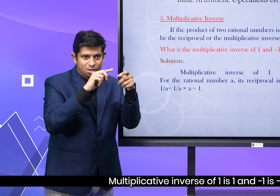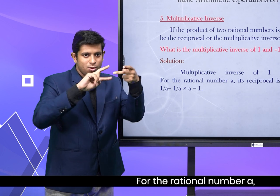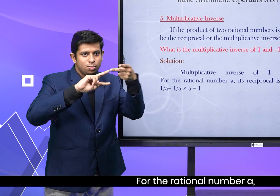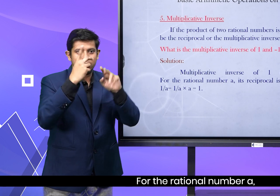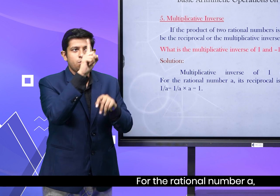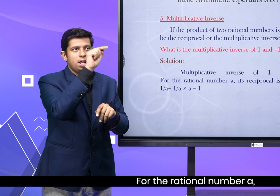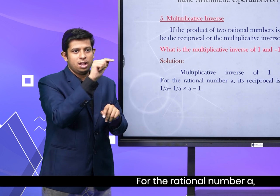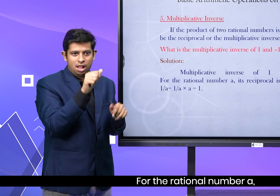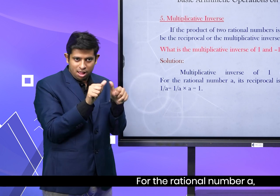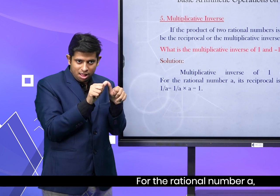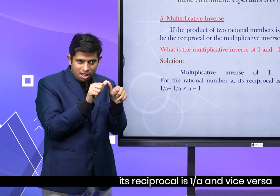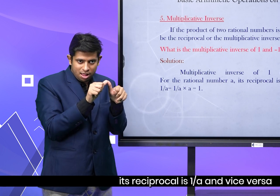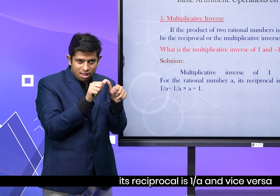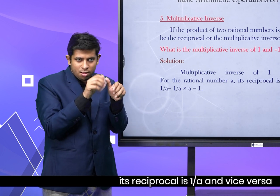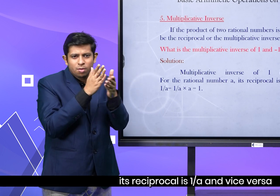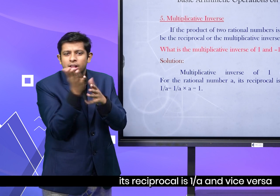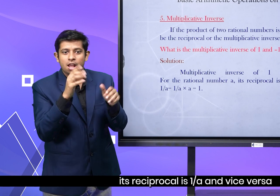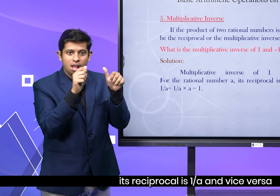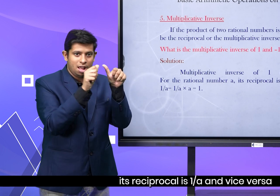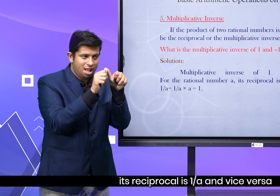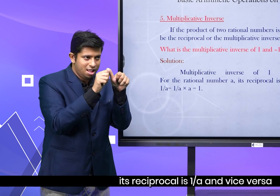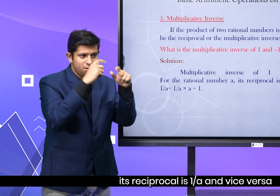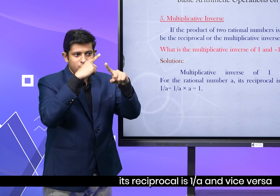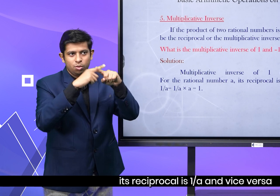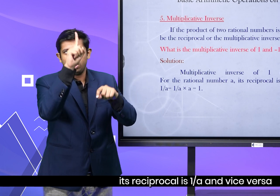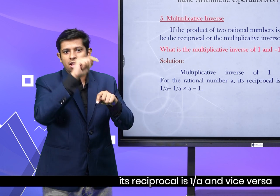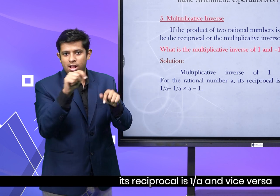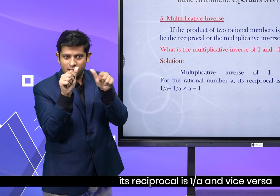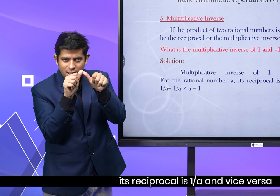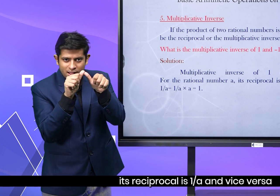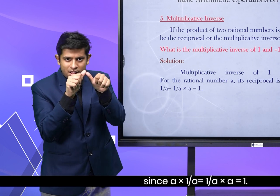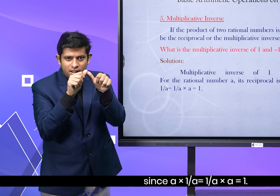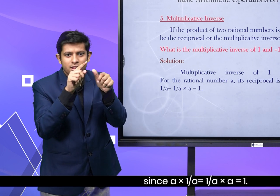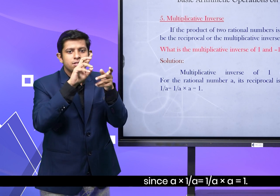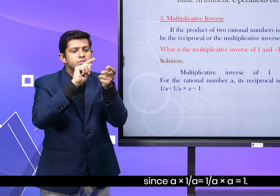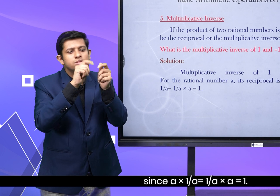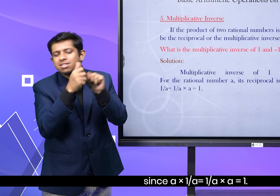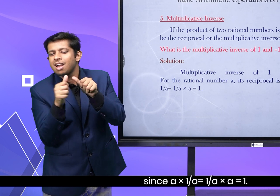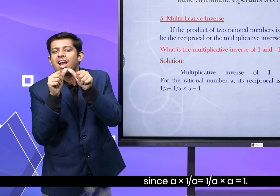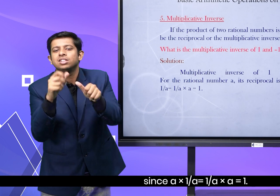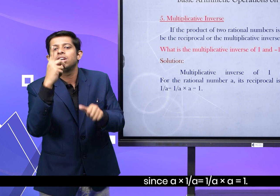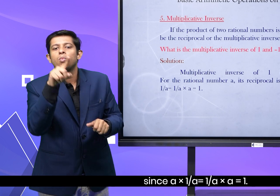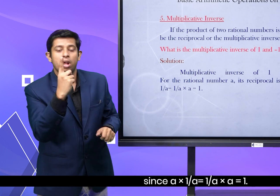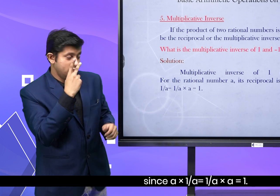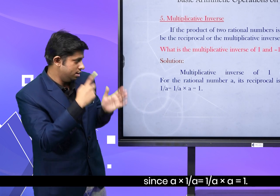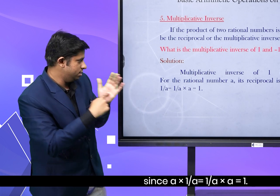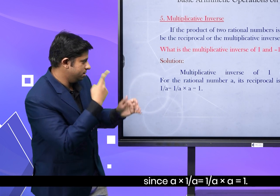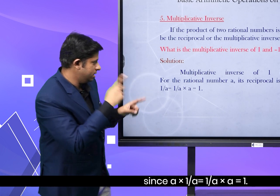For the rational number a, its reciprocal is 1 by a and vice versa, since a into 1 by a is equal to 1 by